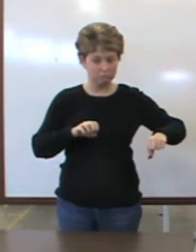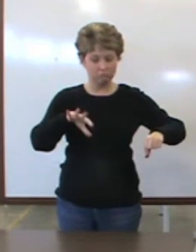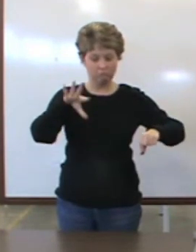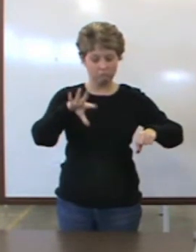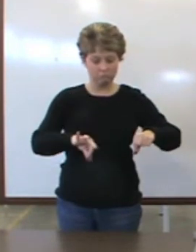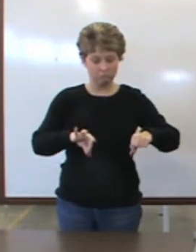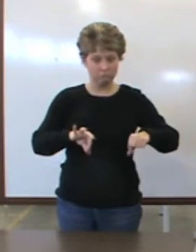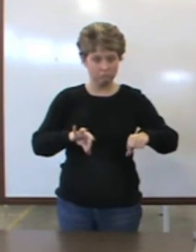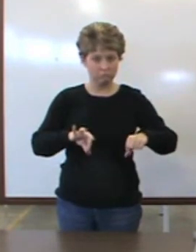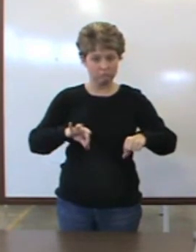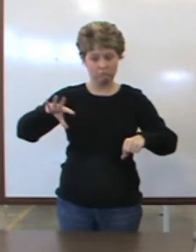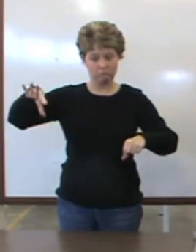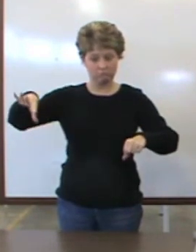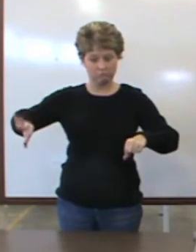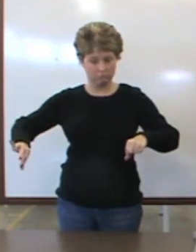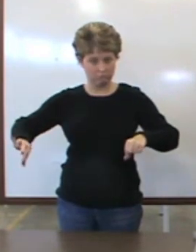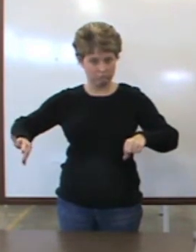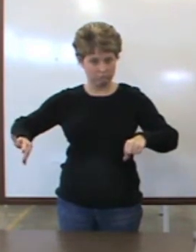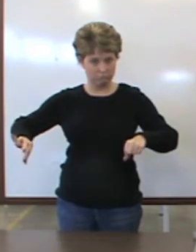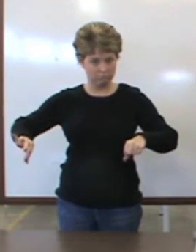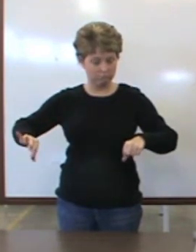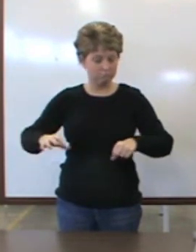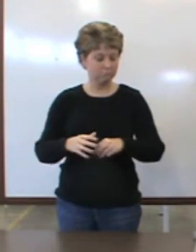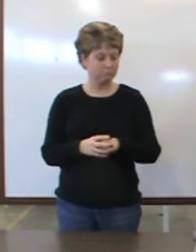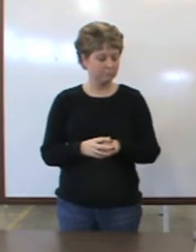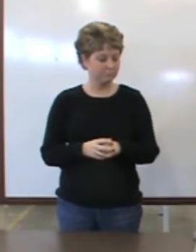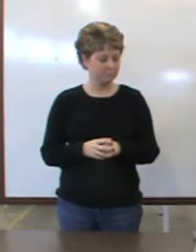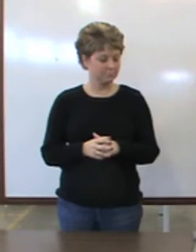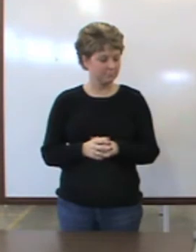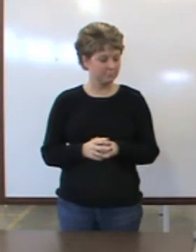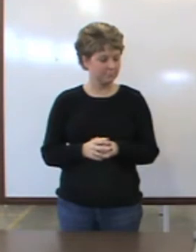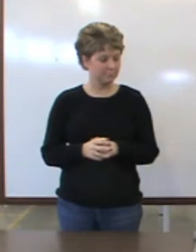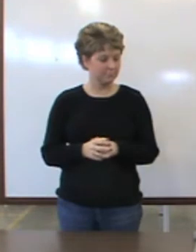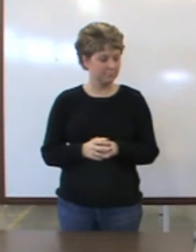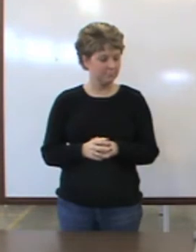in the middle, and the other on the end.